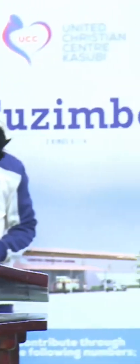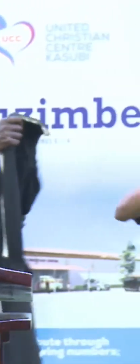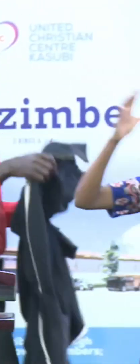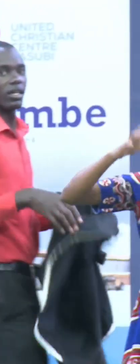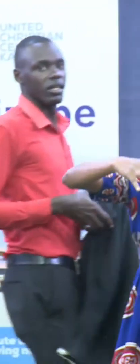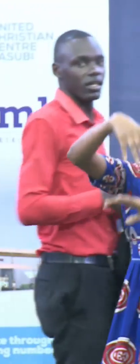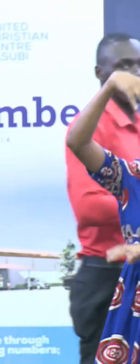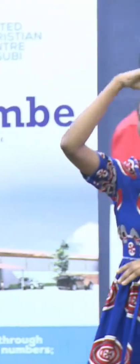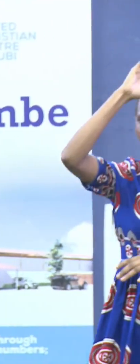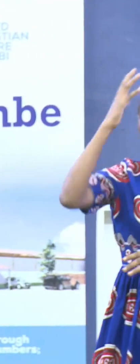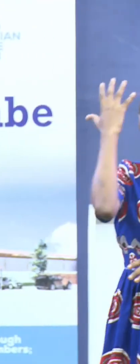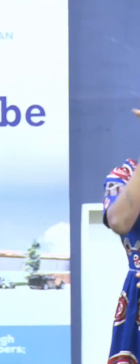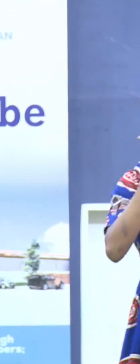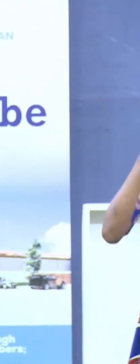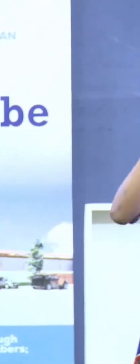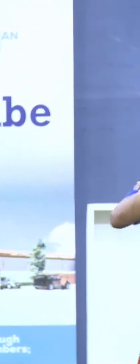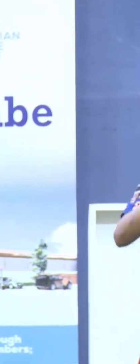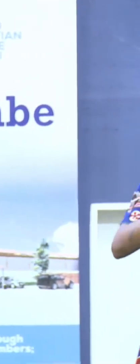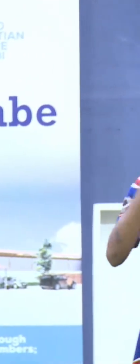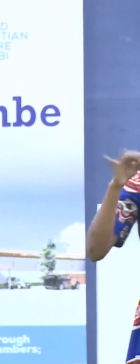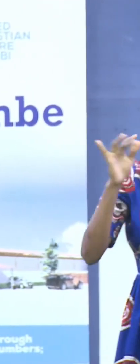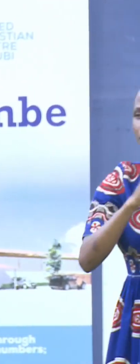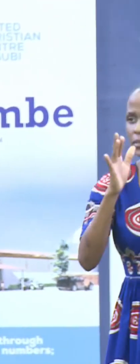a great anointing. In the name of Jesus. Welcome.